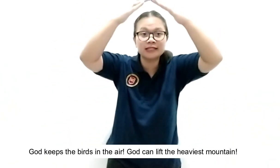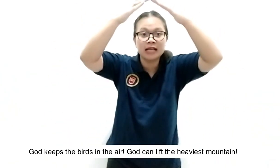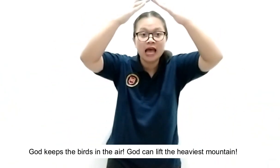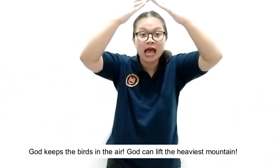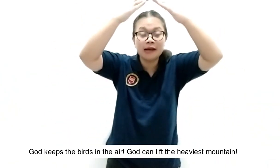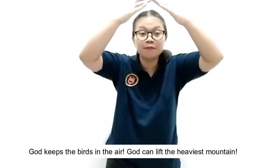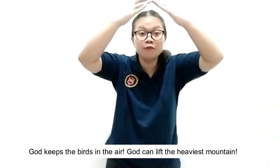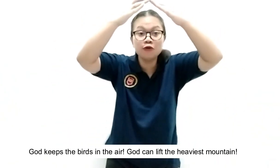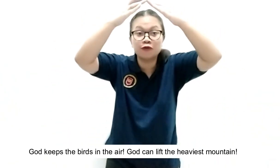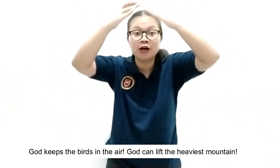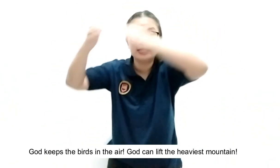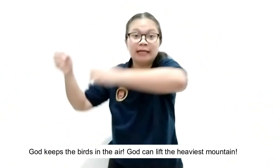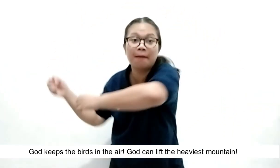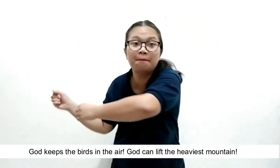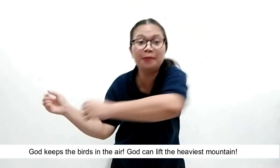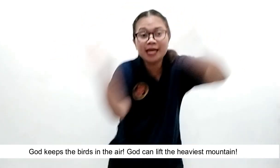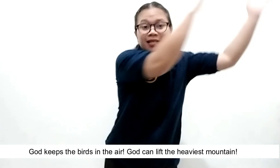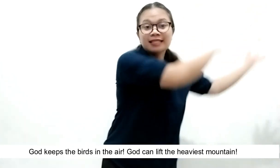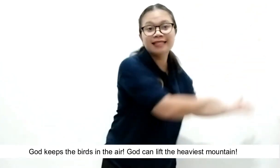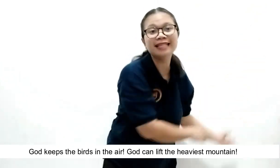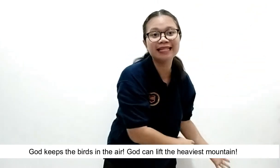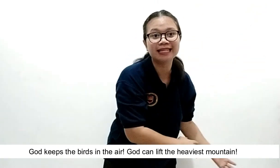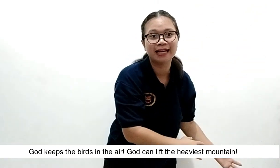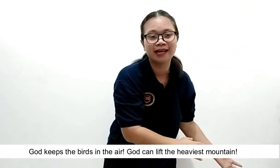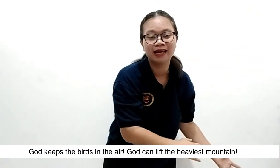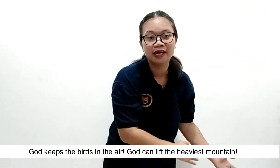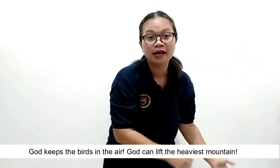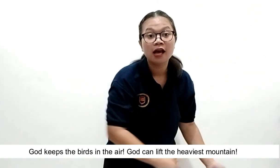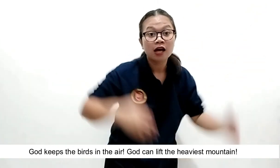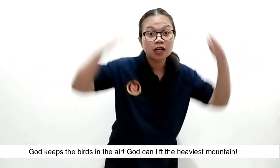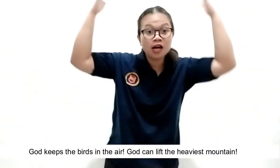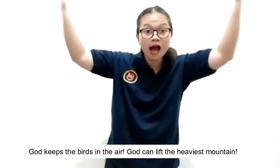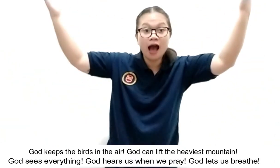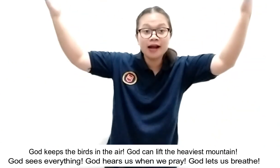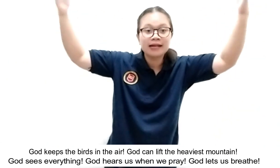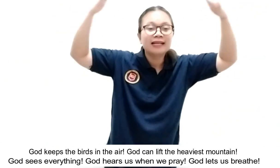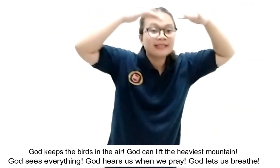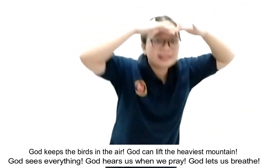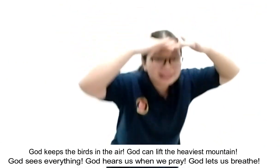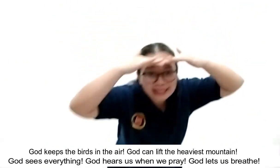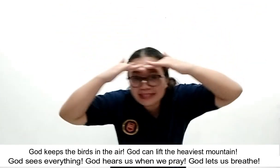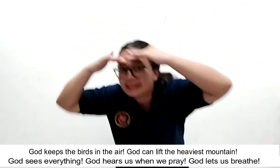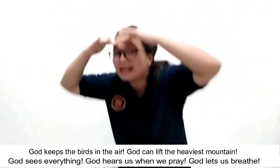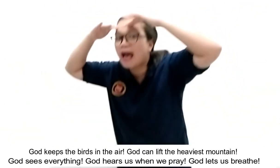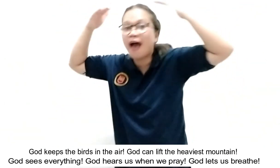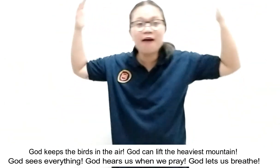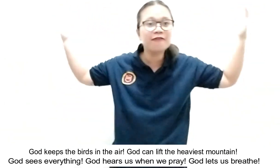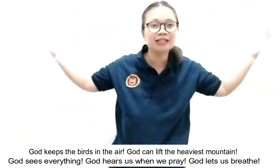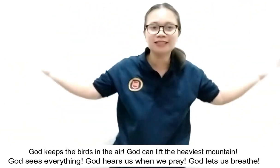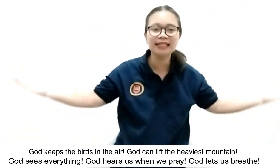and move the biggest sea God sees everything